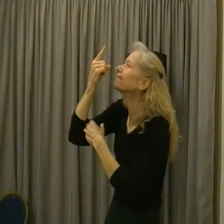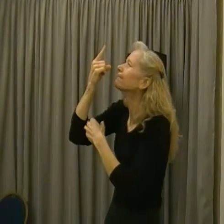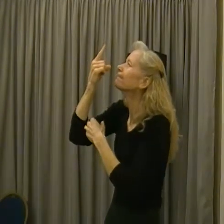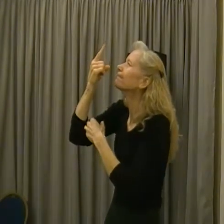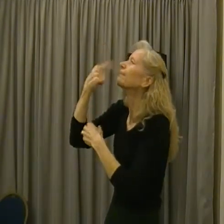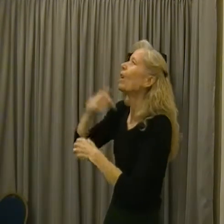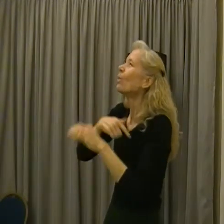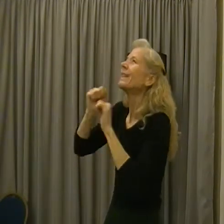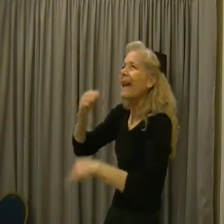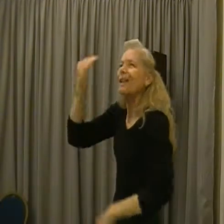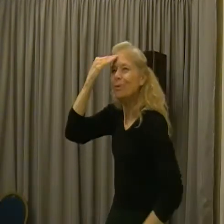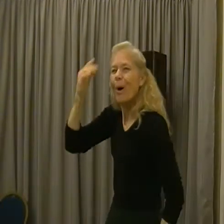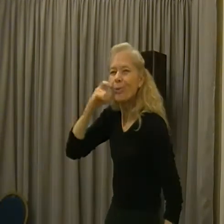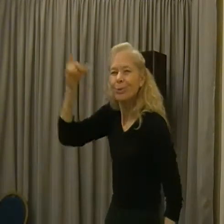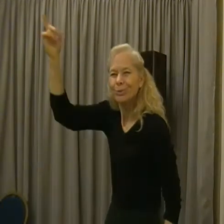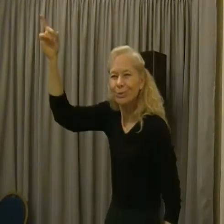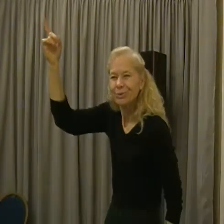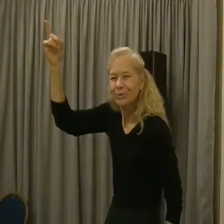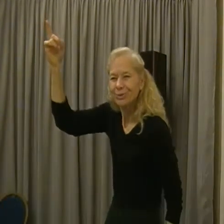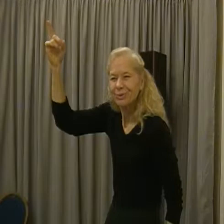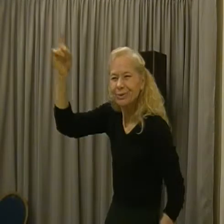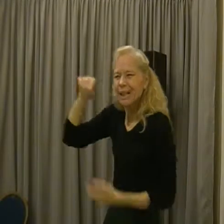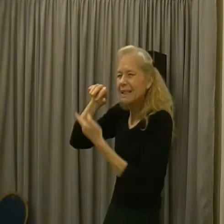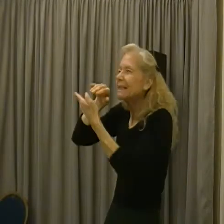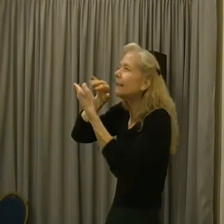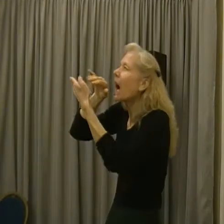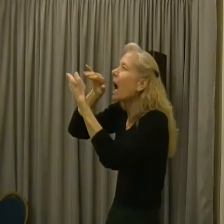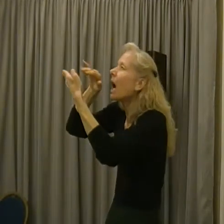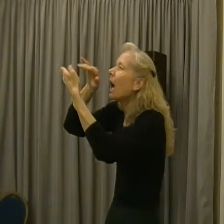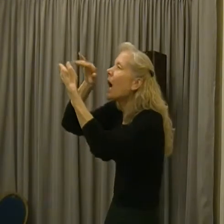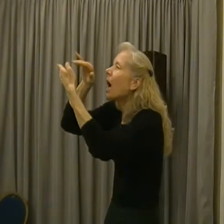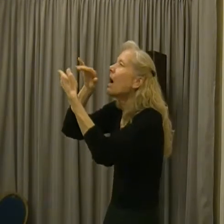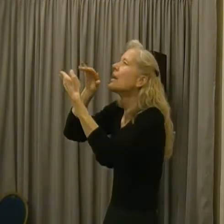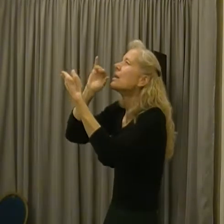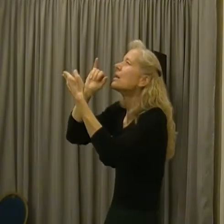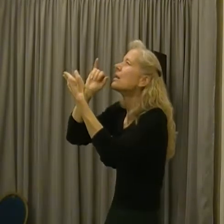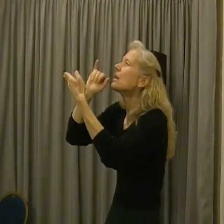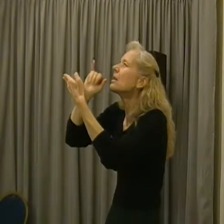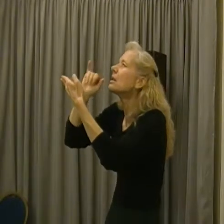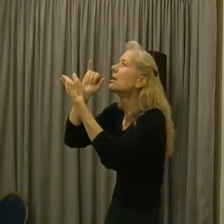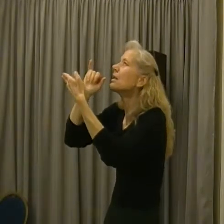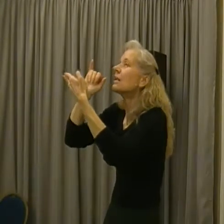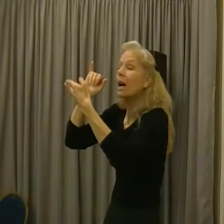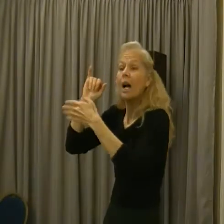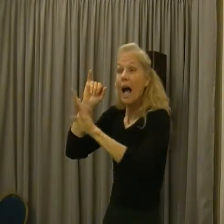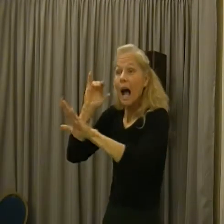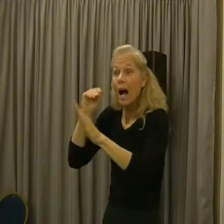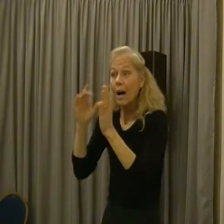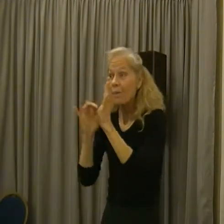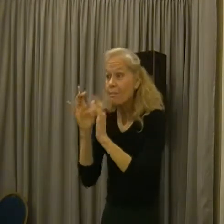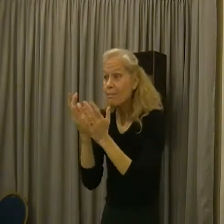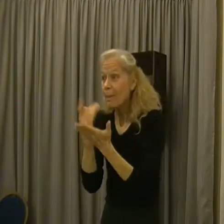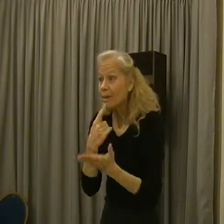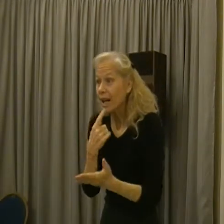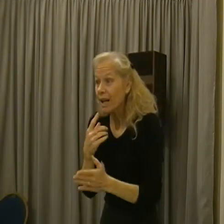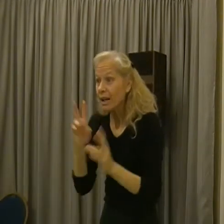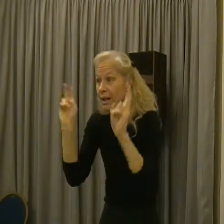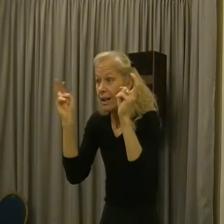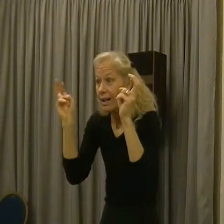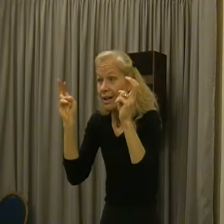He says unto man, God, behold, the fear of the Lord, that is wisdom, and to depart from evil, what is understanding?